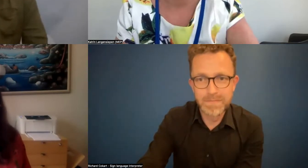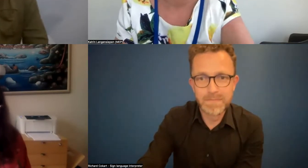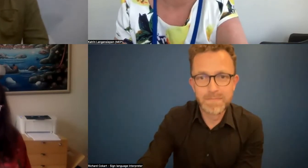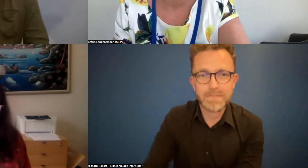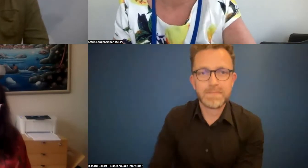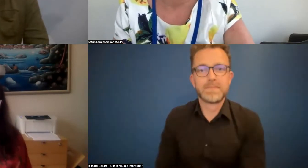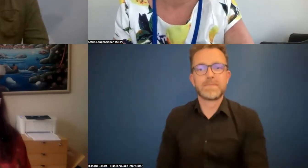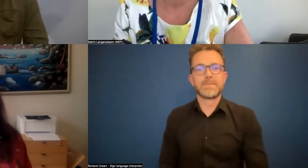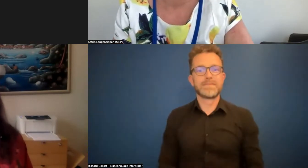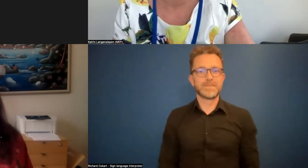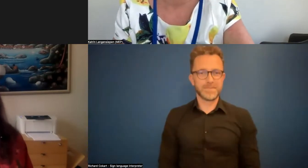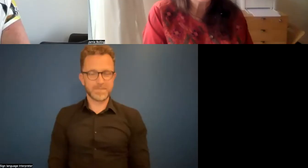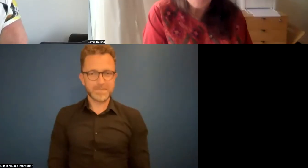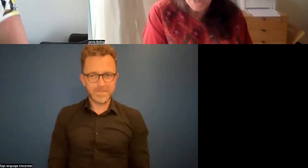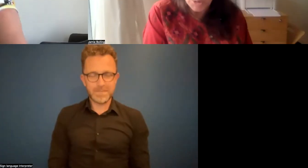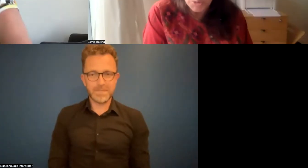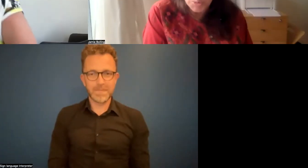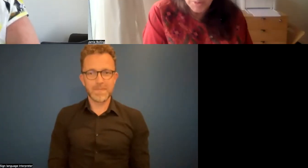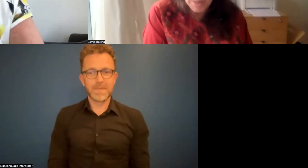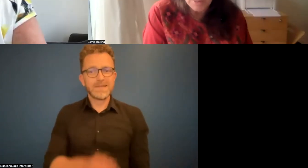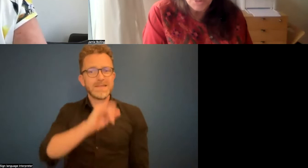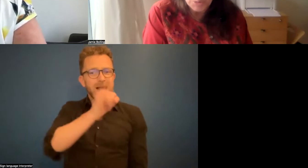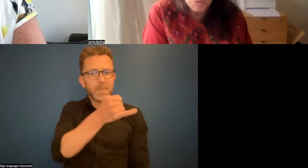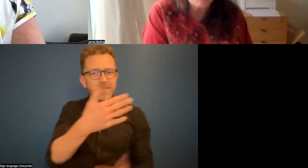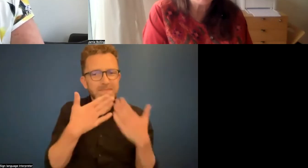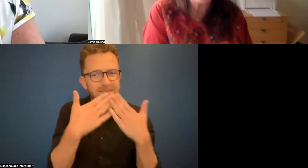that you need the NGOs and we need you, and